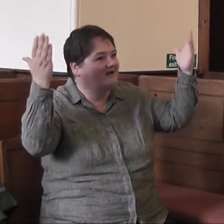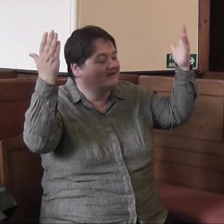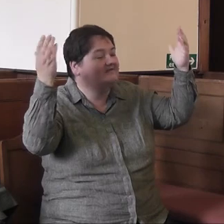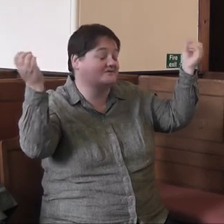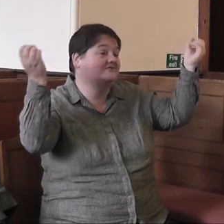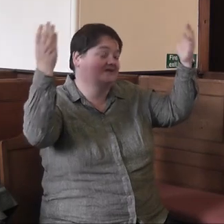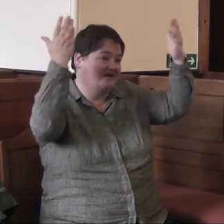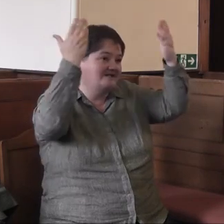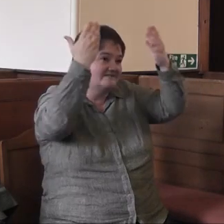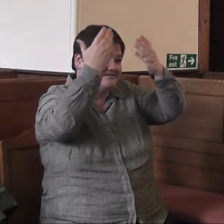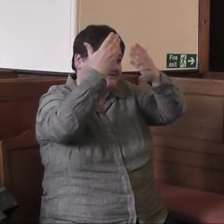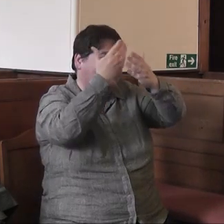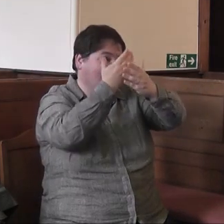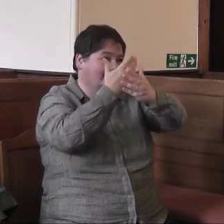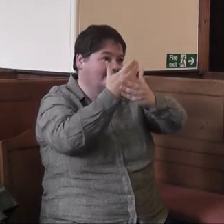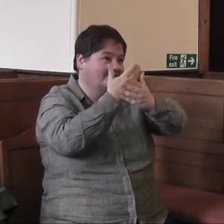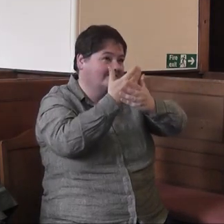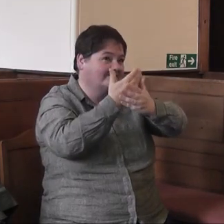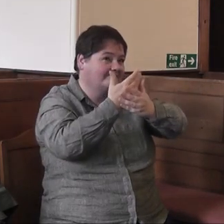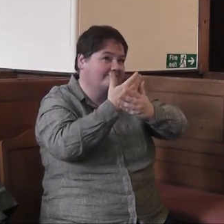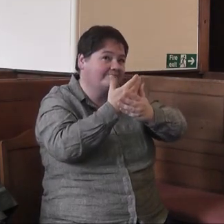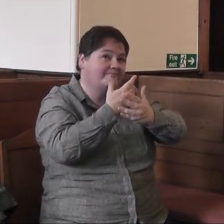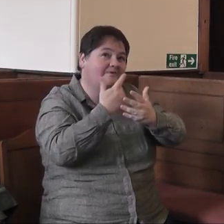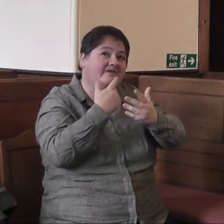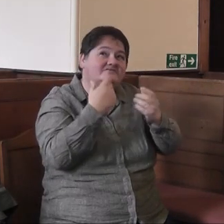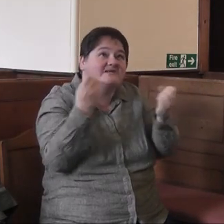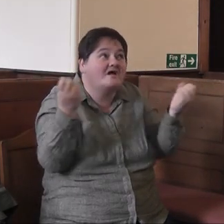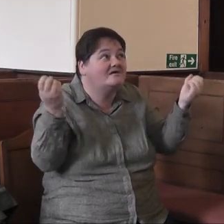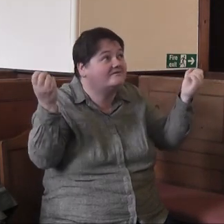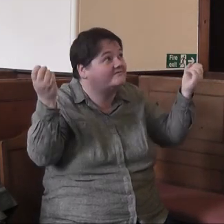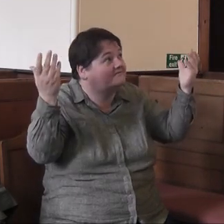it's like night, but there's a kind of,